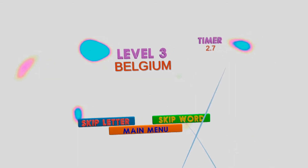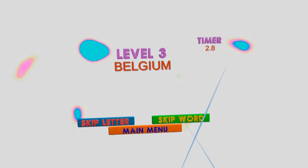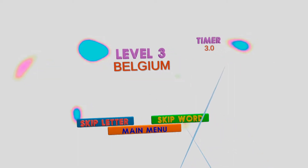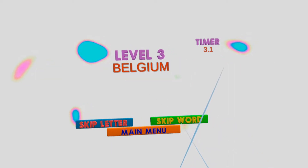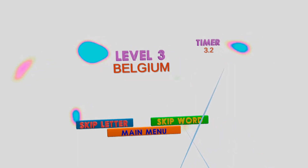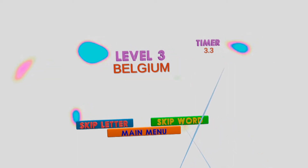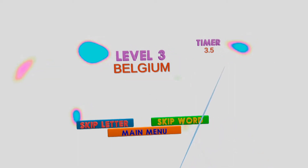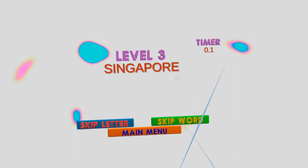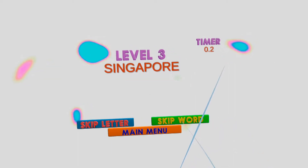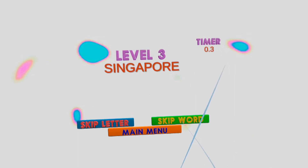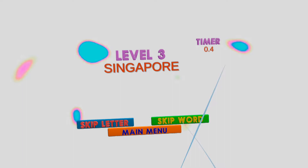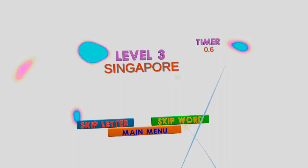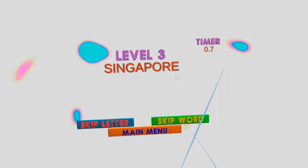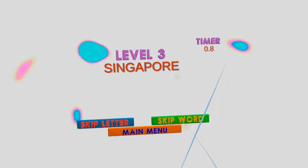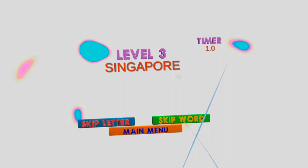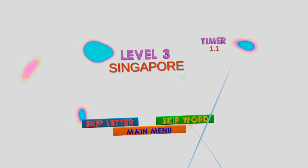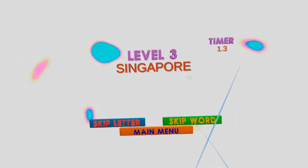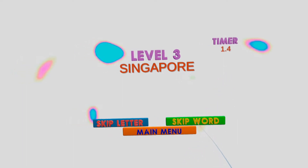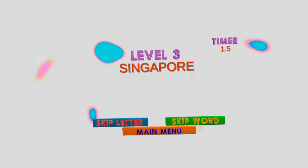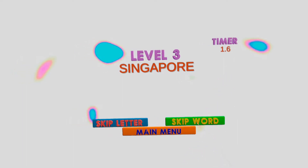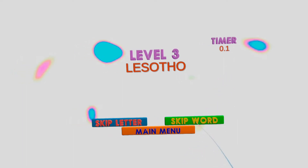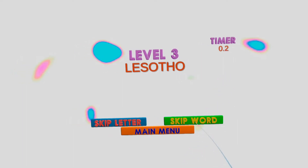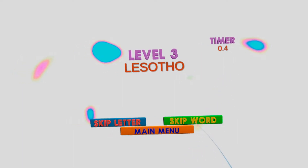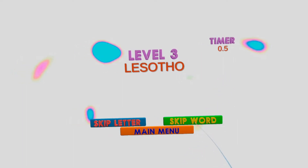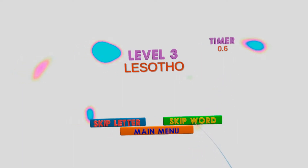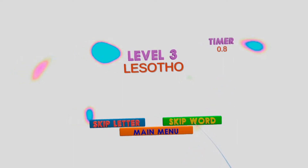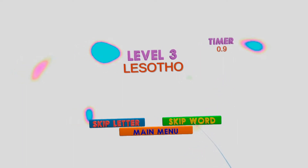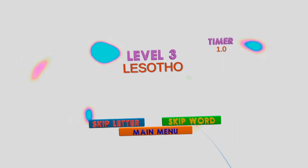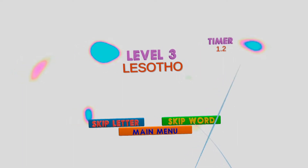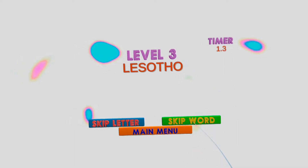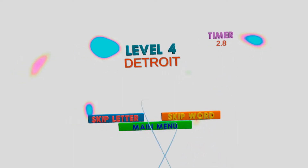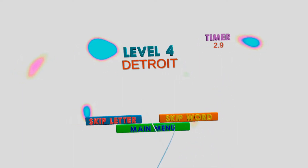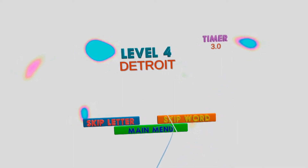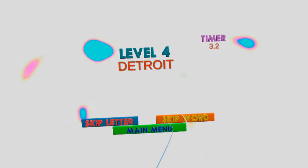five different levels available right now that will test your spelling of proper names, major cities, countries, and more.